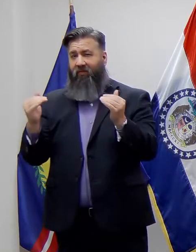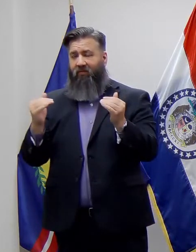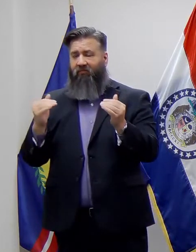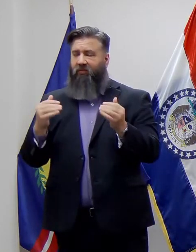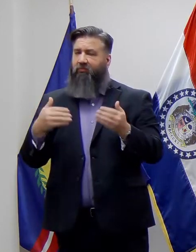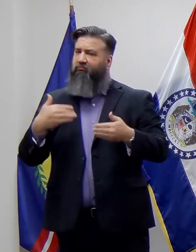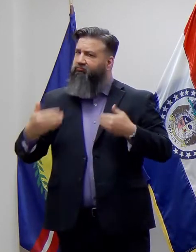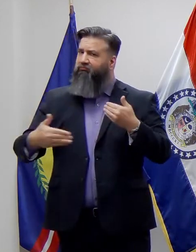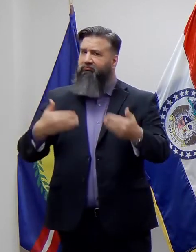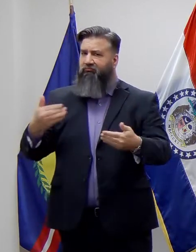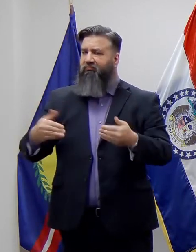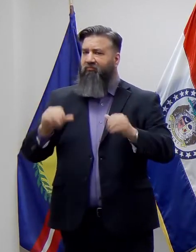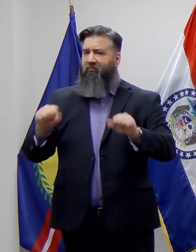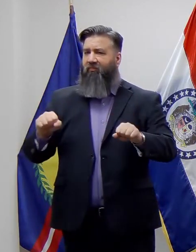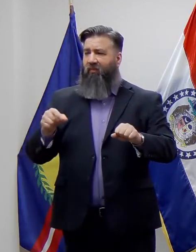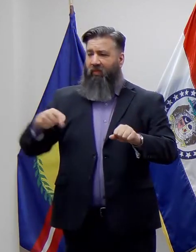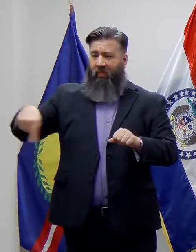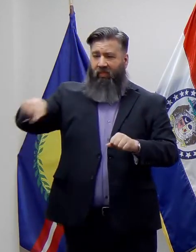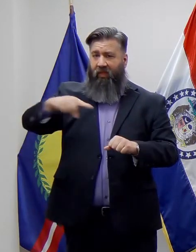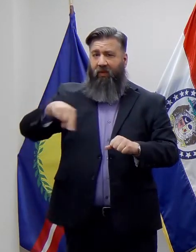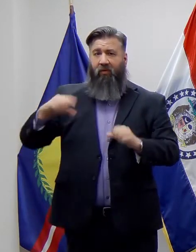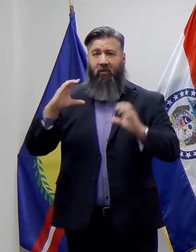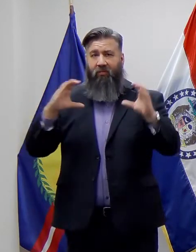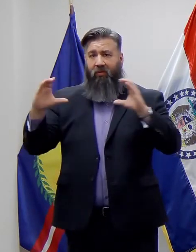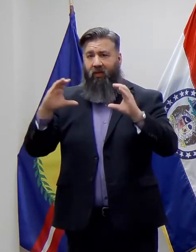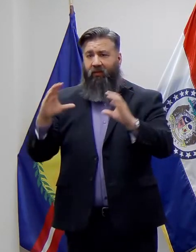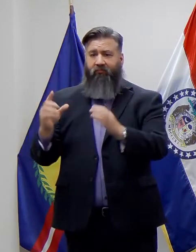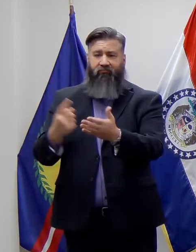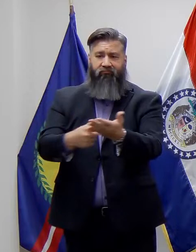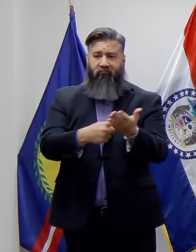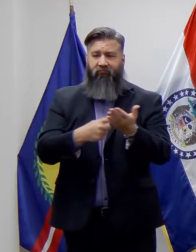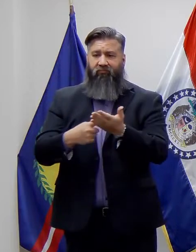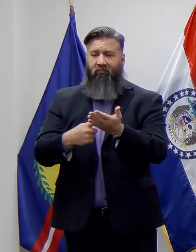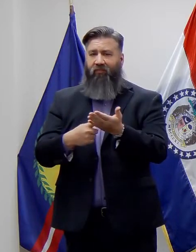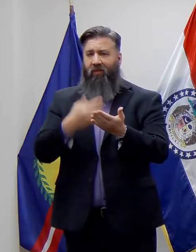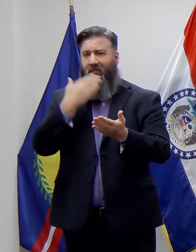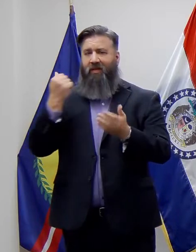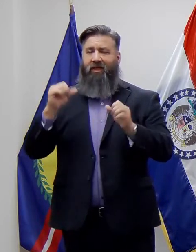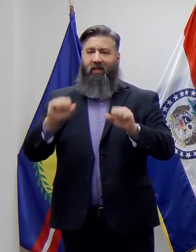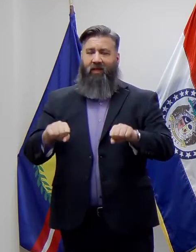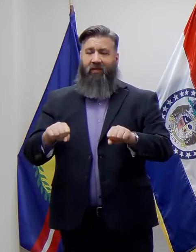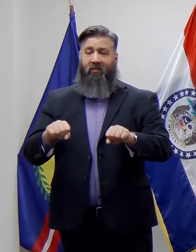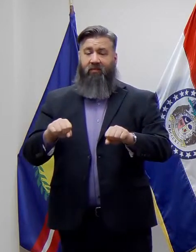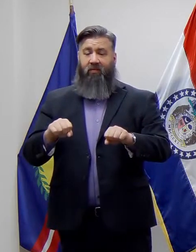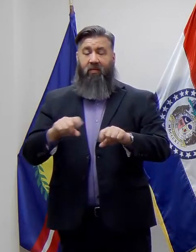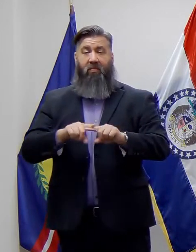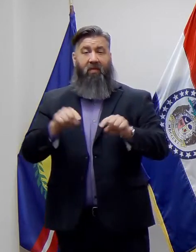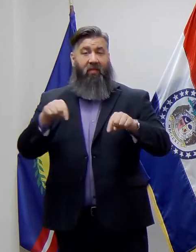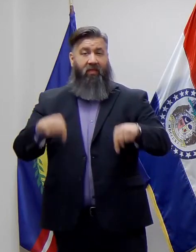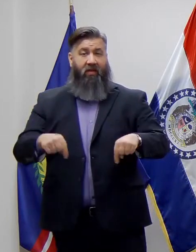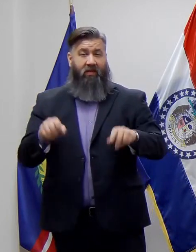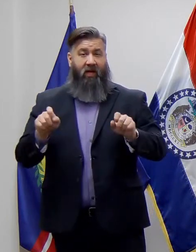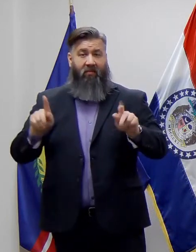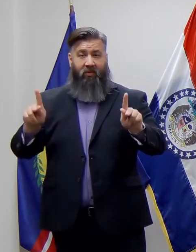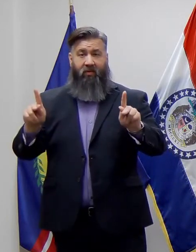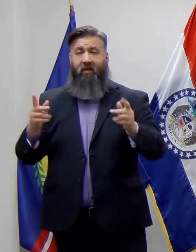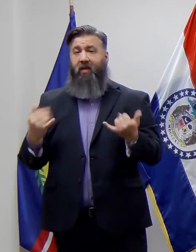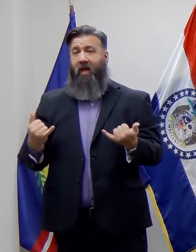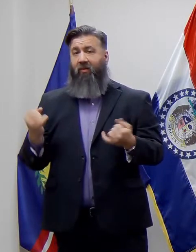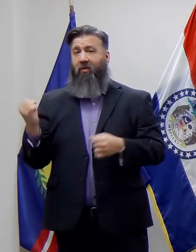and they were communicating as well as they could in that setting. But this is an opportunity now that we're